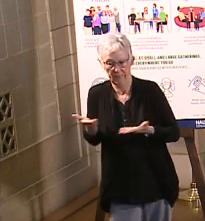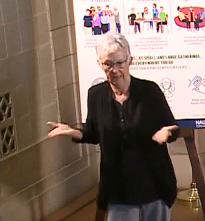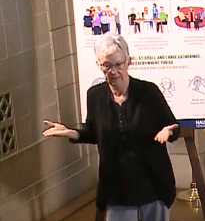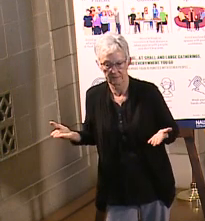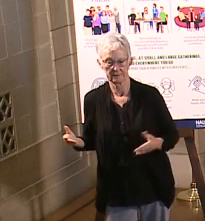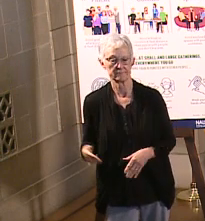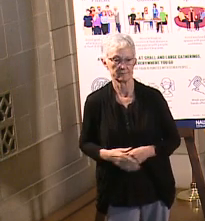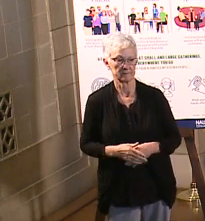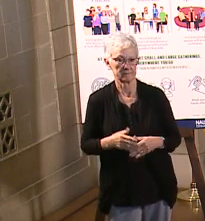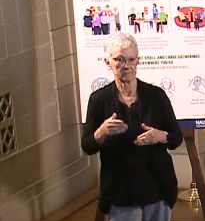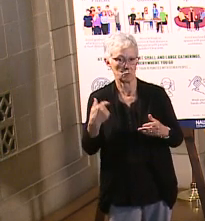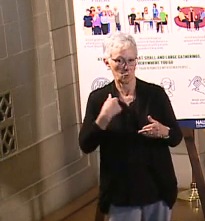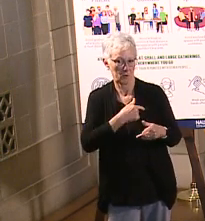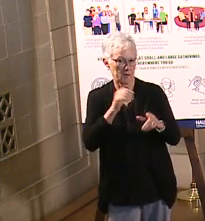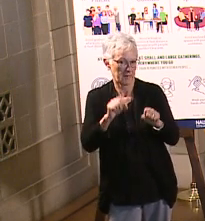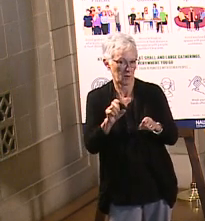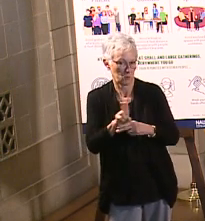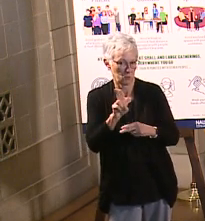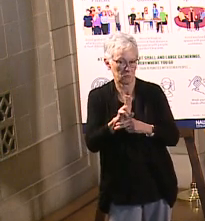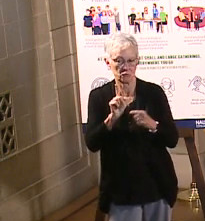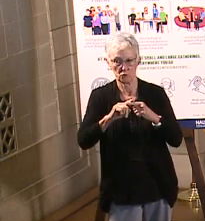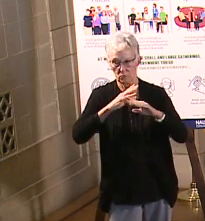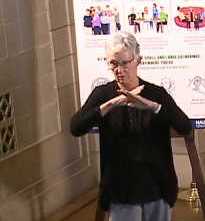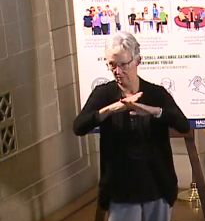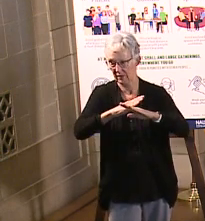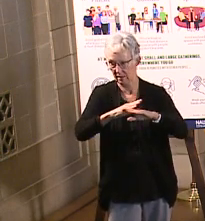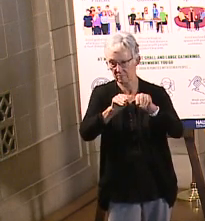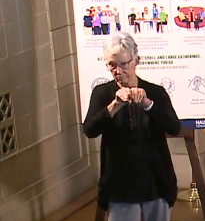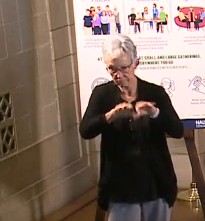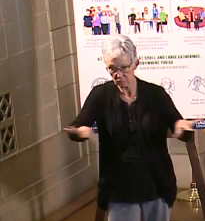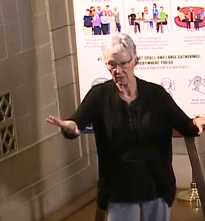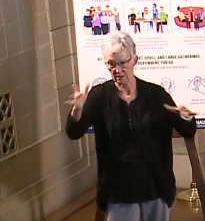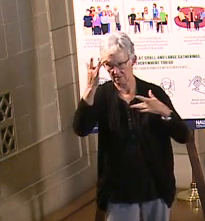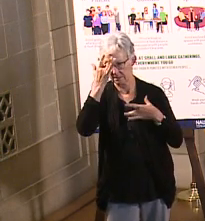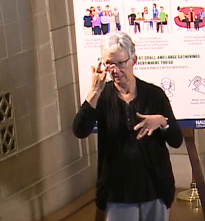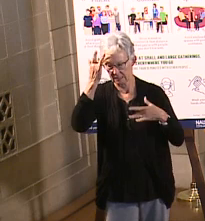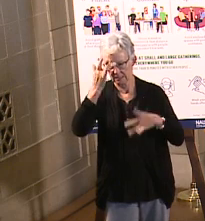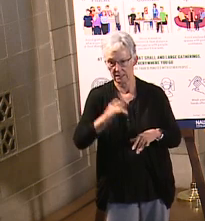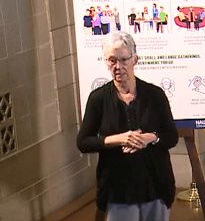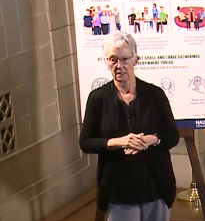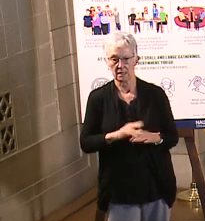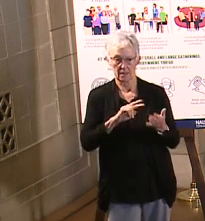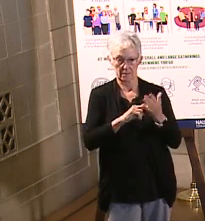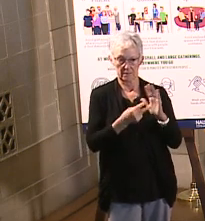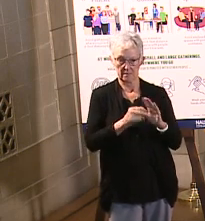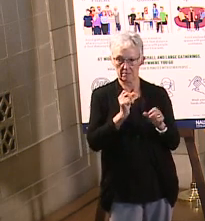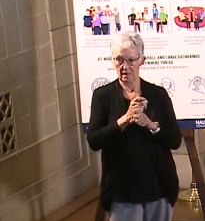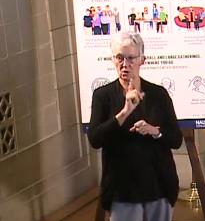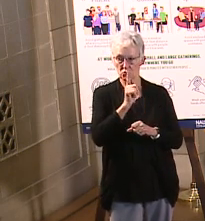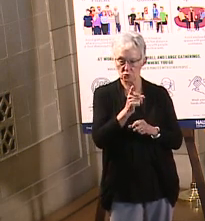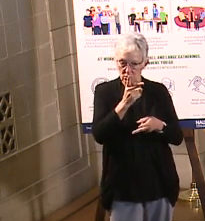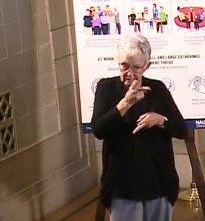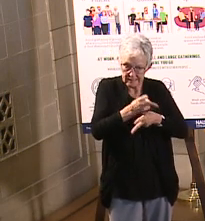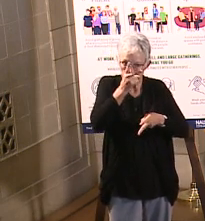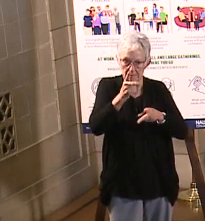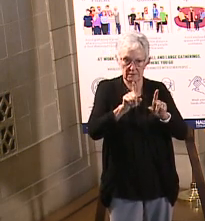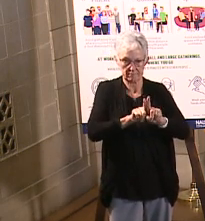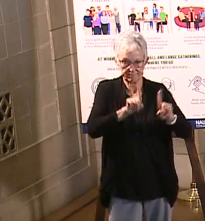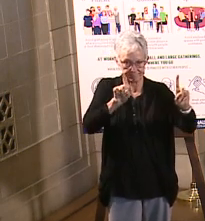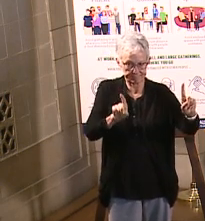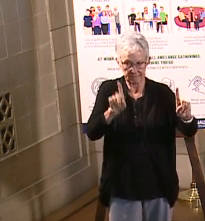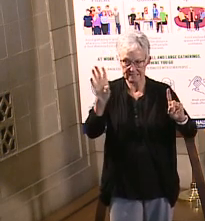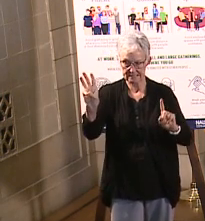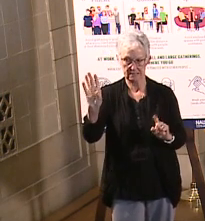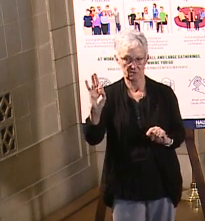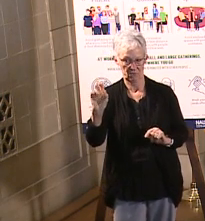spread out there, so we need everybody pitching in to be able to slow down the spread of the virus. That means to make sure you keep that 6 foot of distance between you and other people when